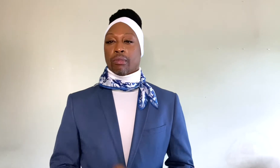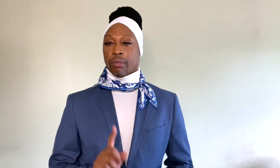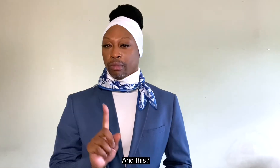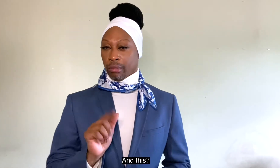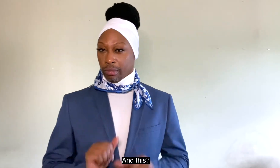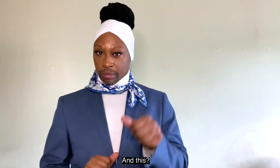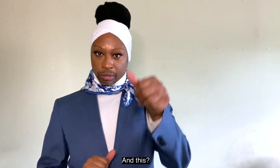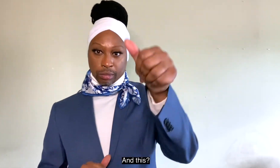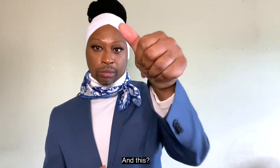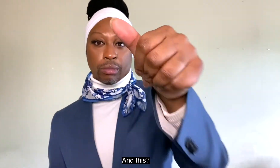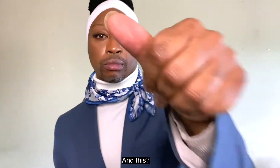And this?